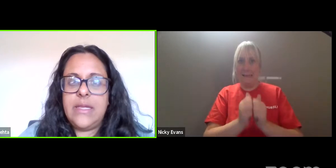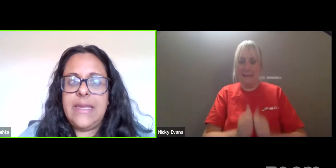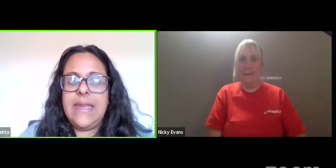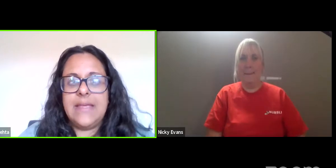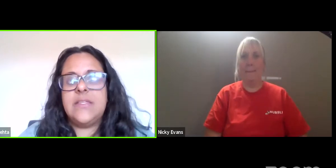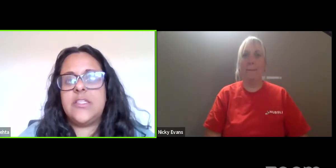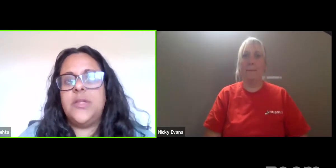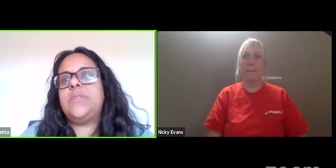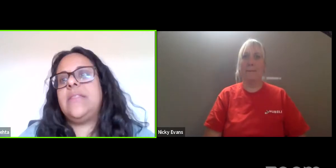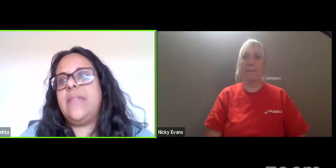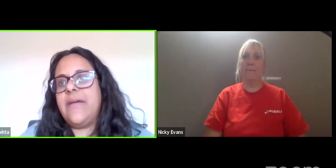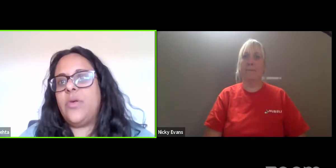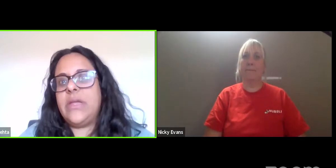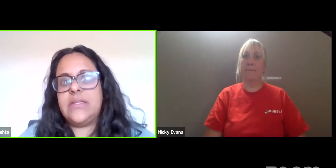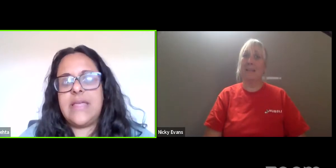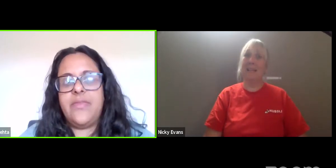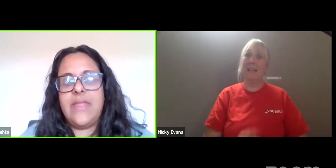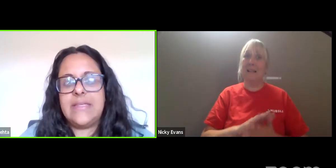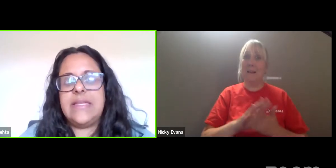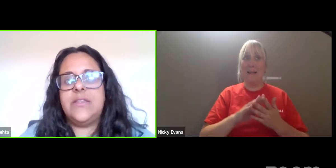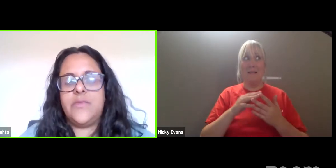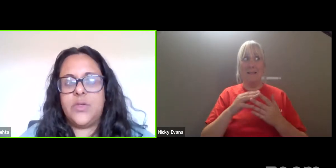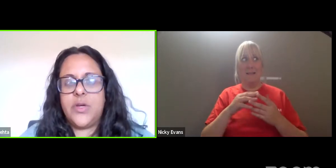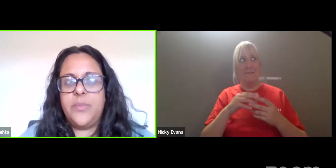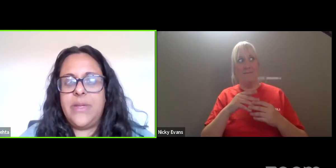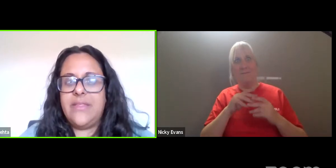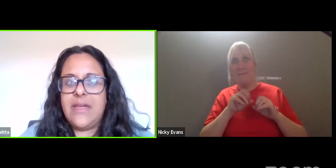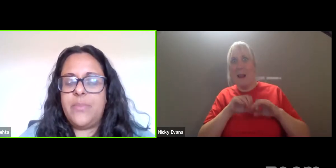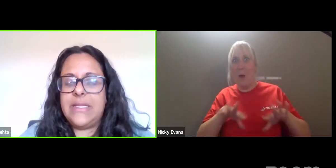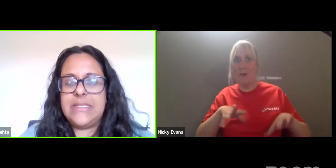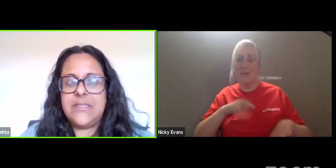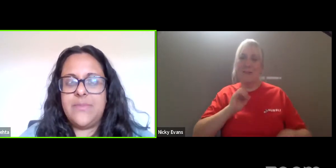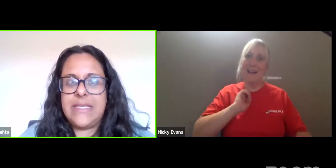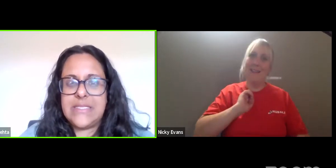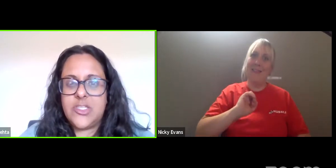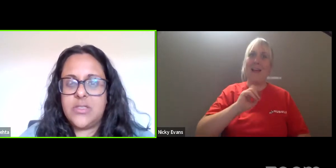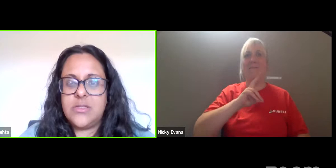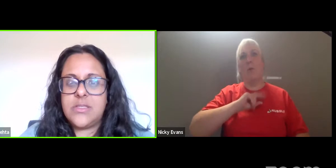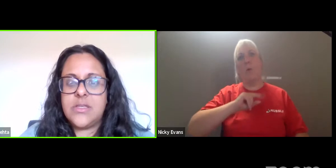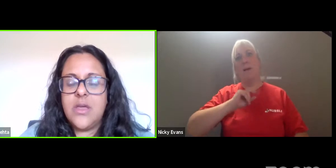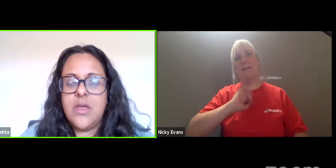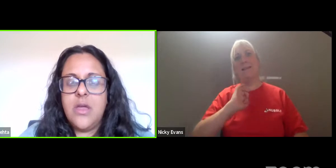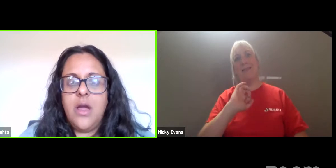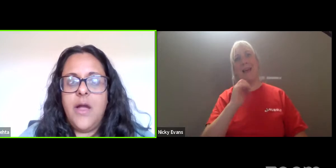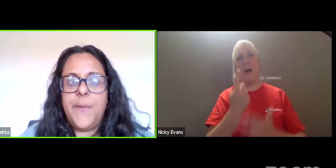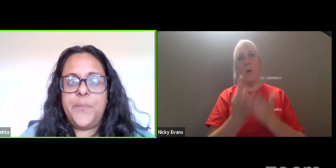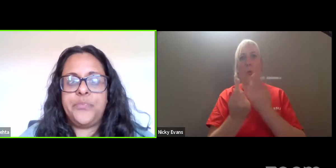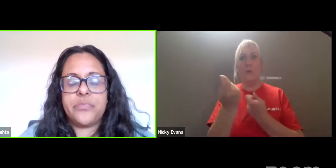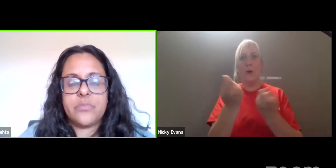but in essence losing their voice and their sense of autonomy and their ability to make decisions.